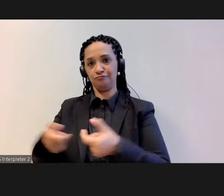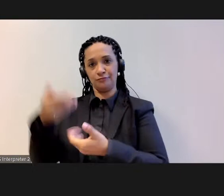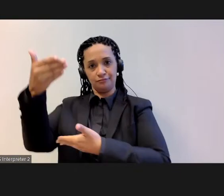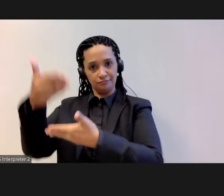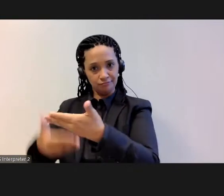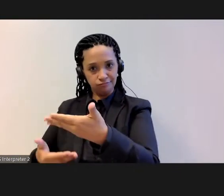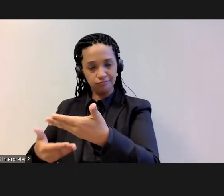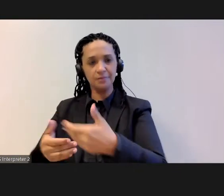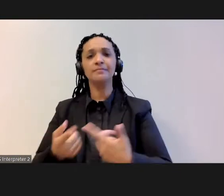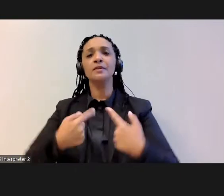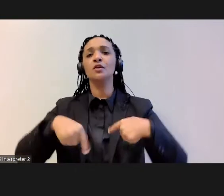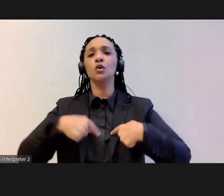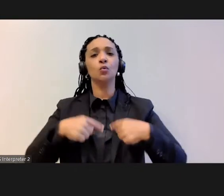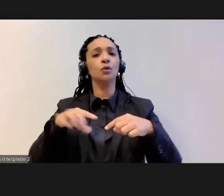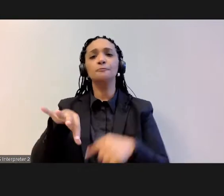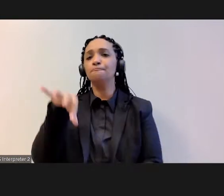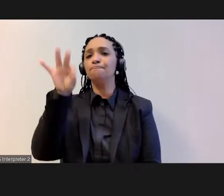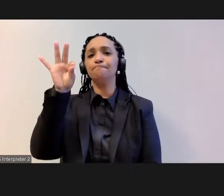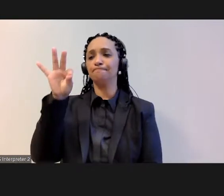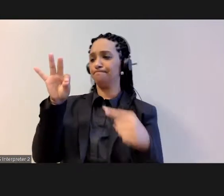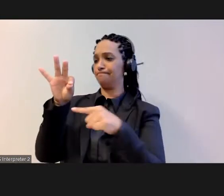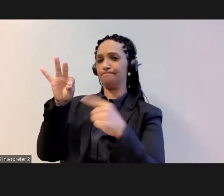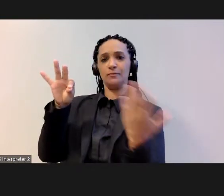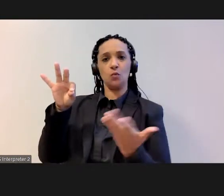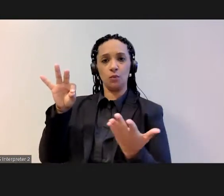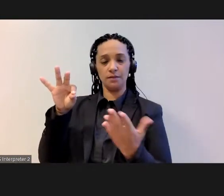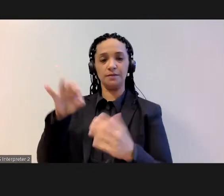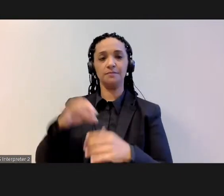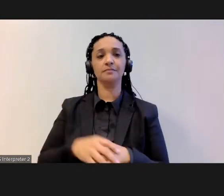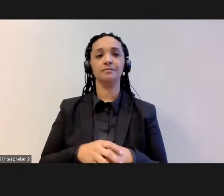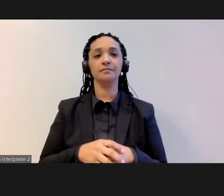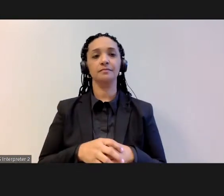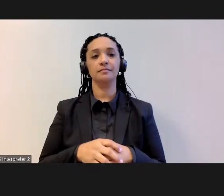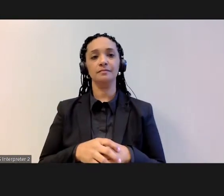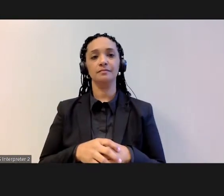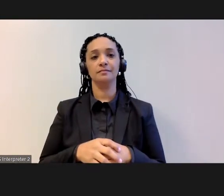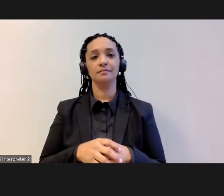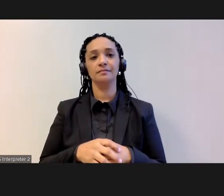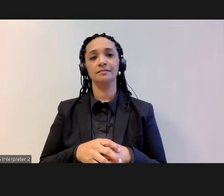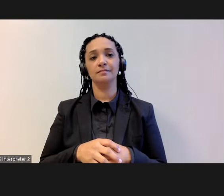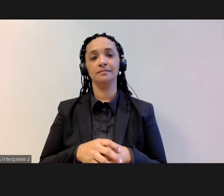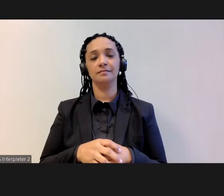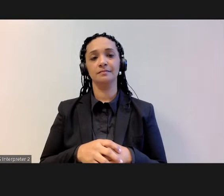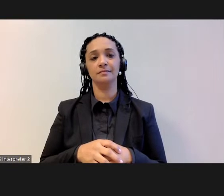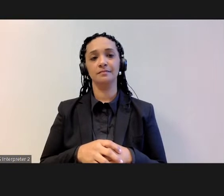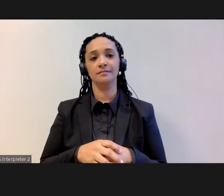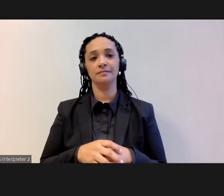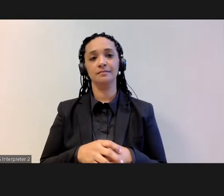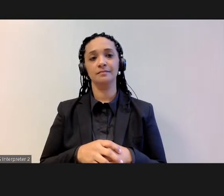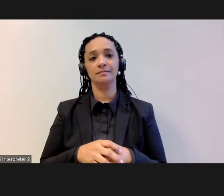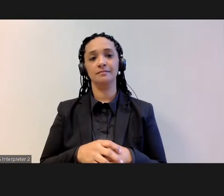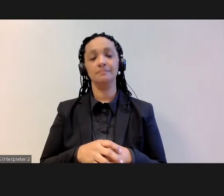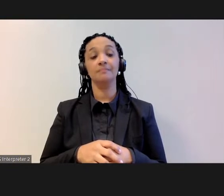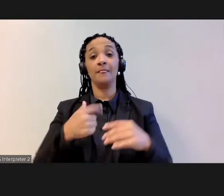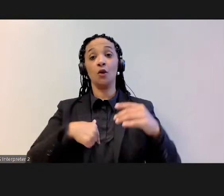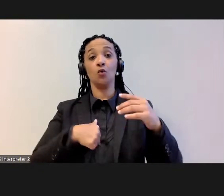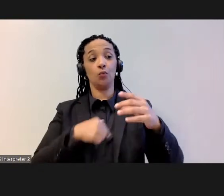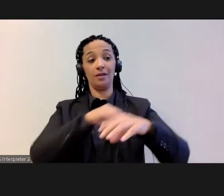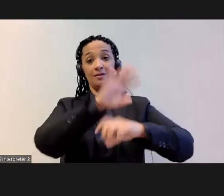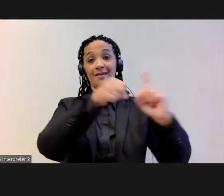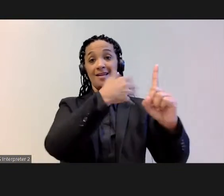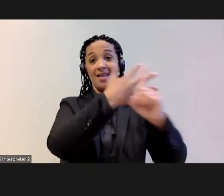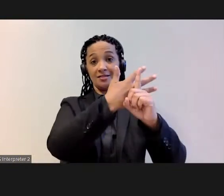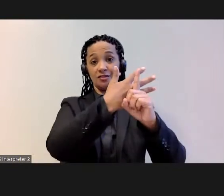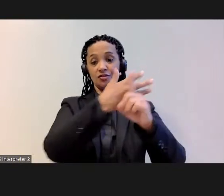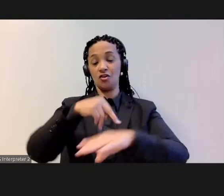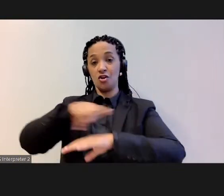that our national development plan is aligned to the SDGs at 82%. That is at goal